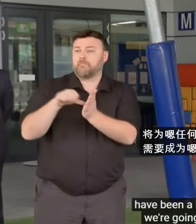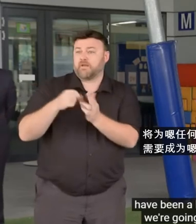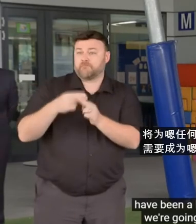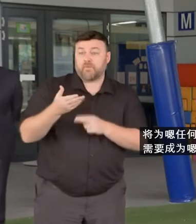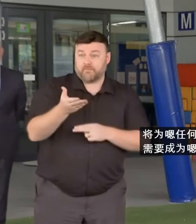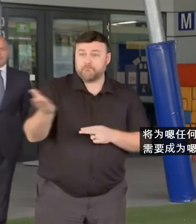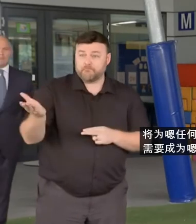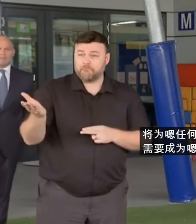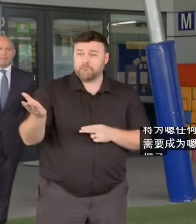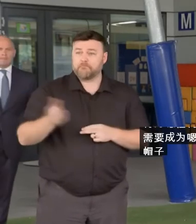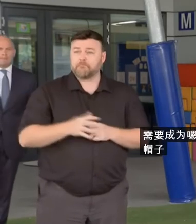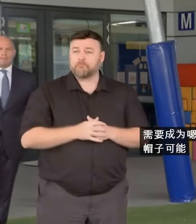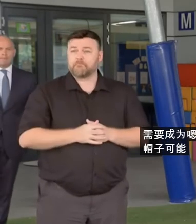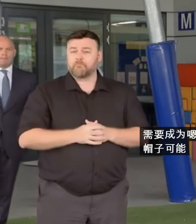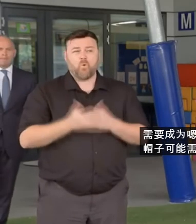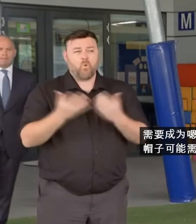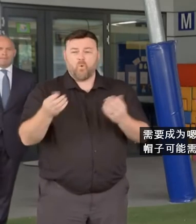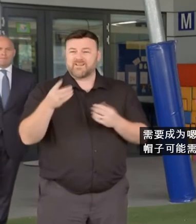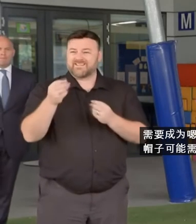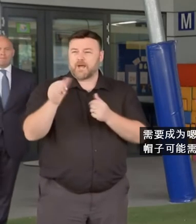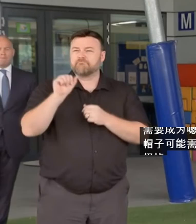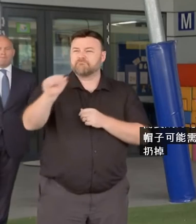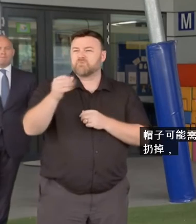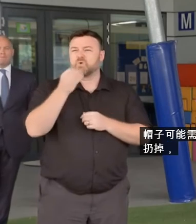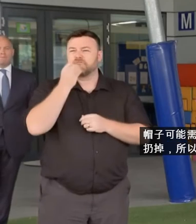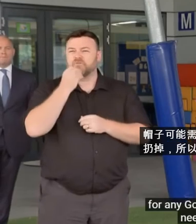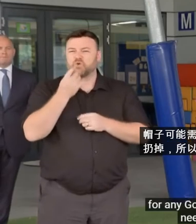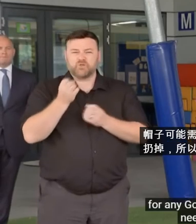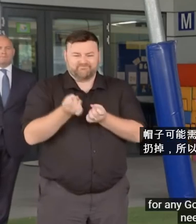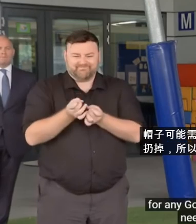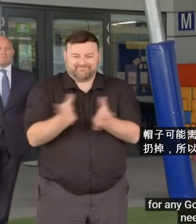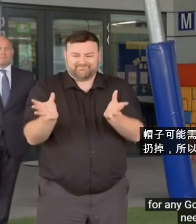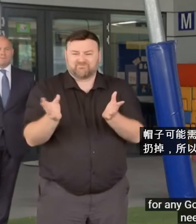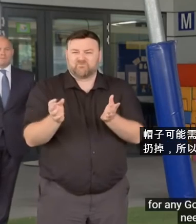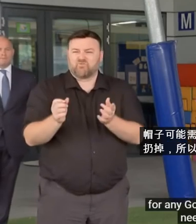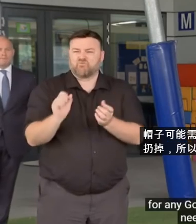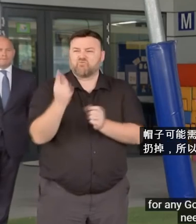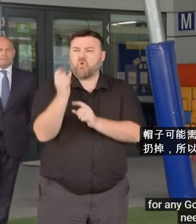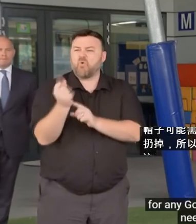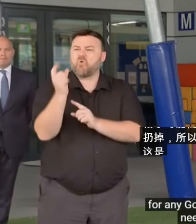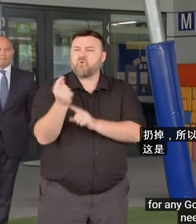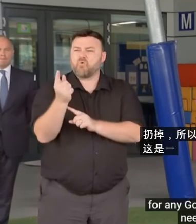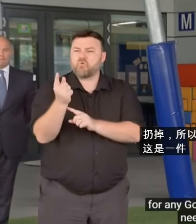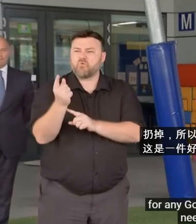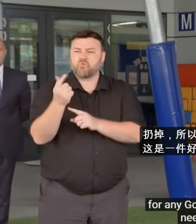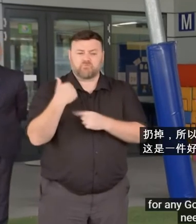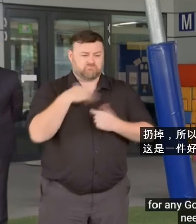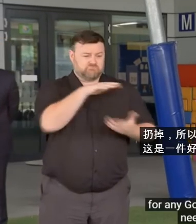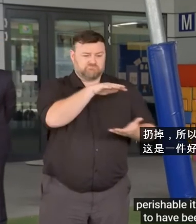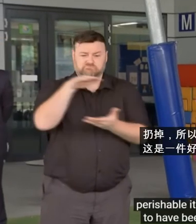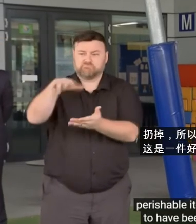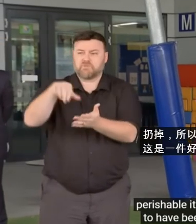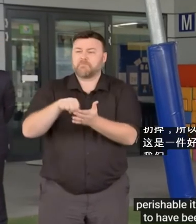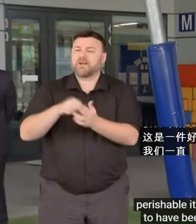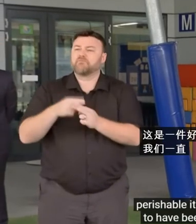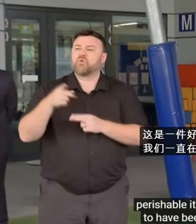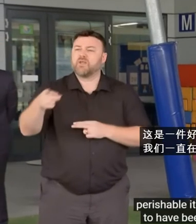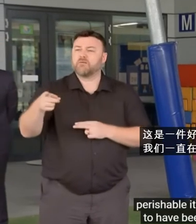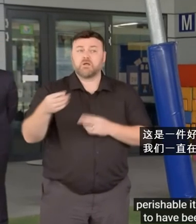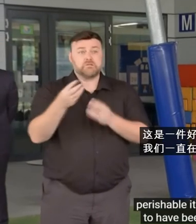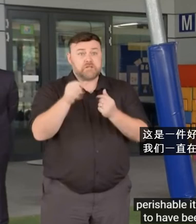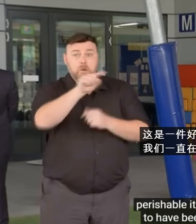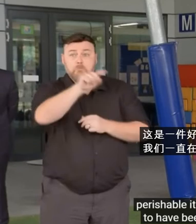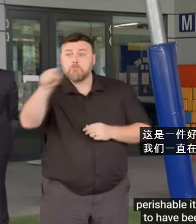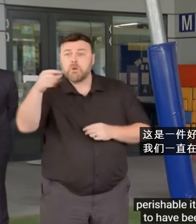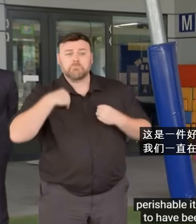have needed to be and perishable items that might needed to have been thrown out. So we didn't need to use that, and that's a good thing, because we've